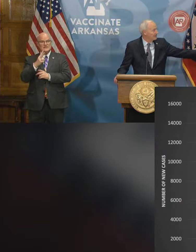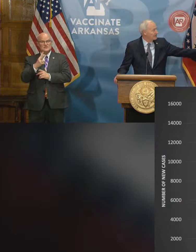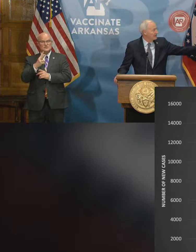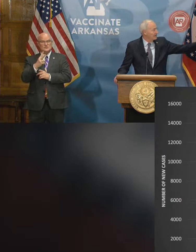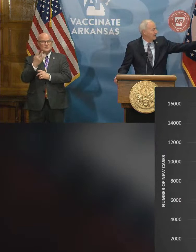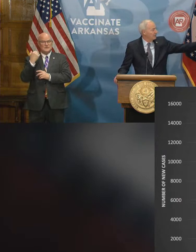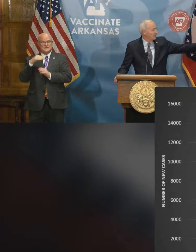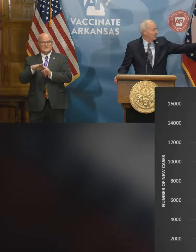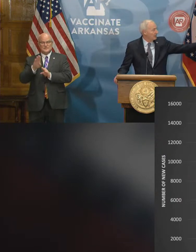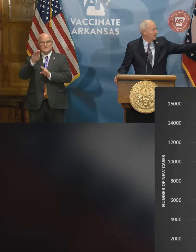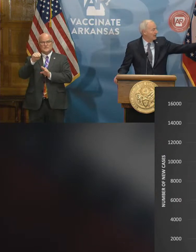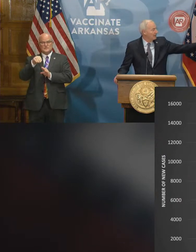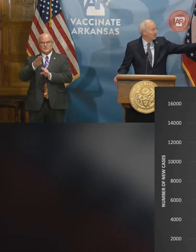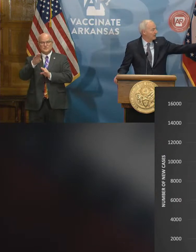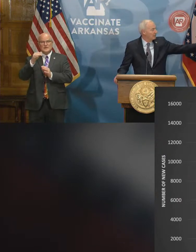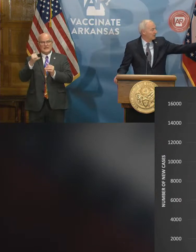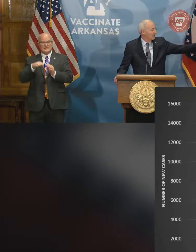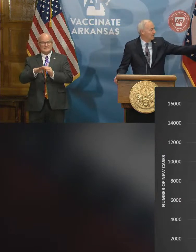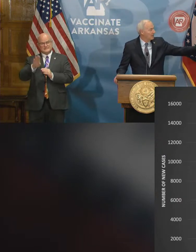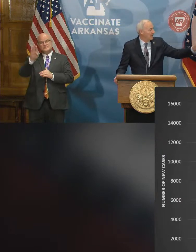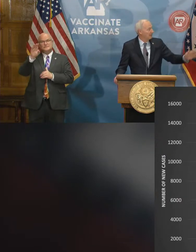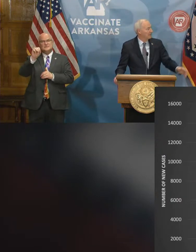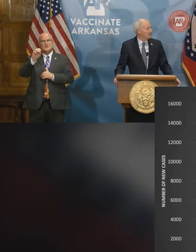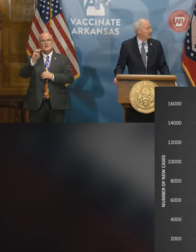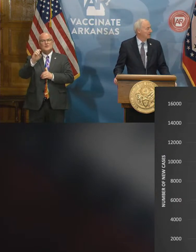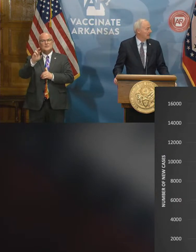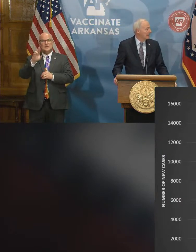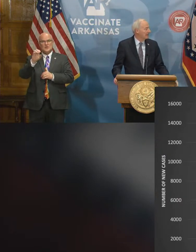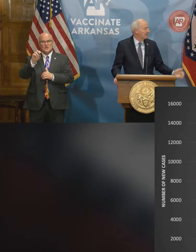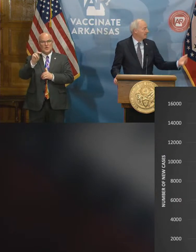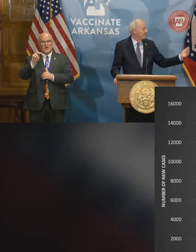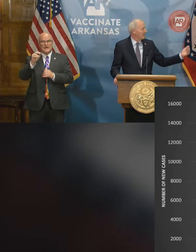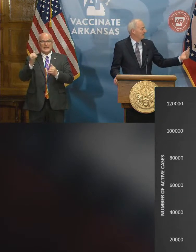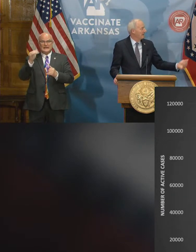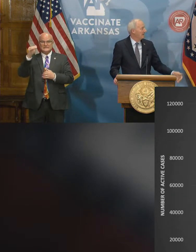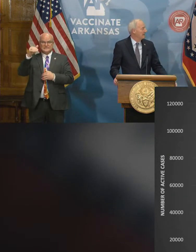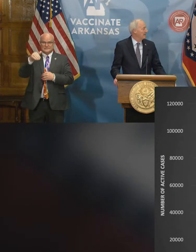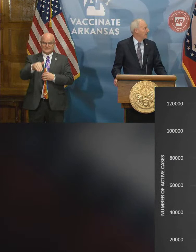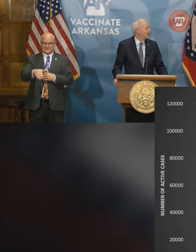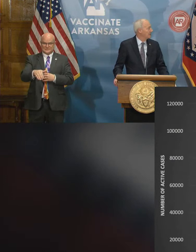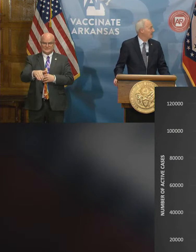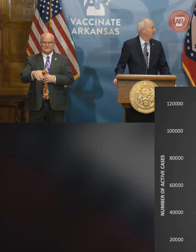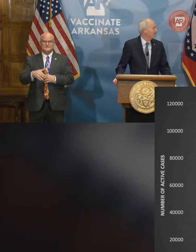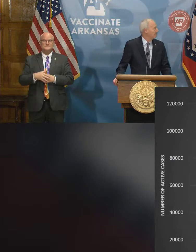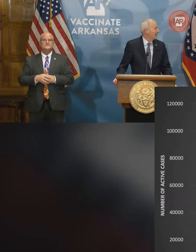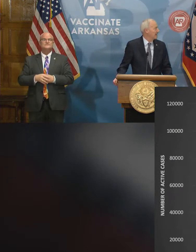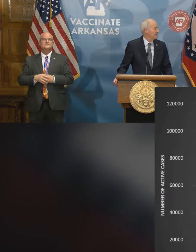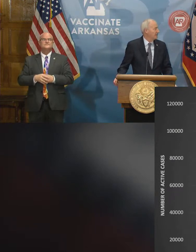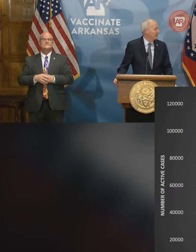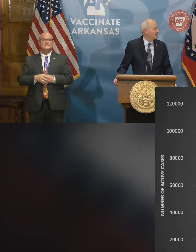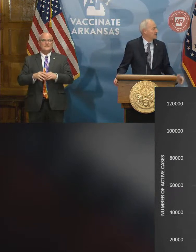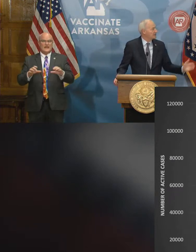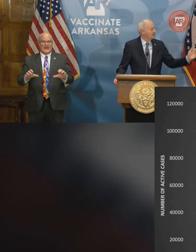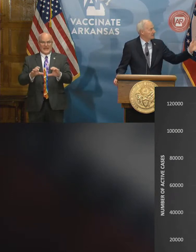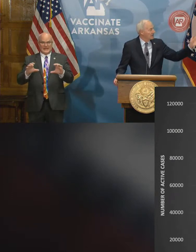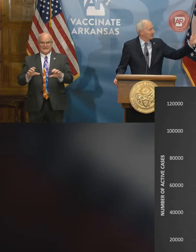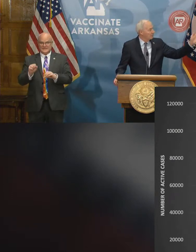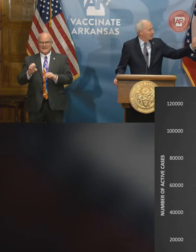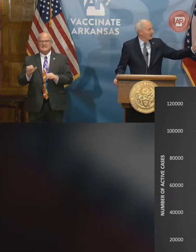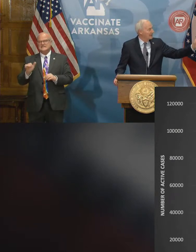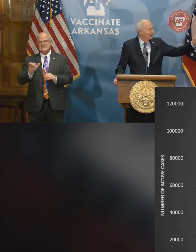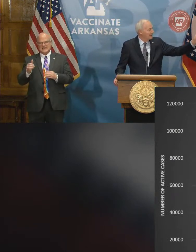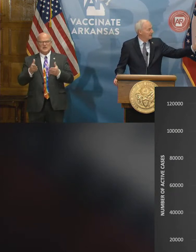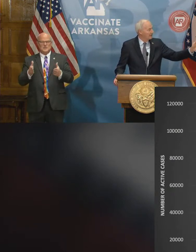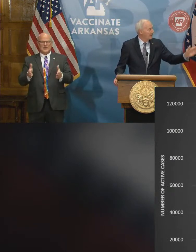previous peaks and where we are now with Omicron and how it's declining. Next, active cases in the